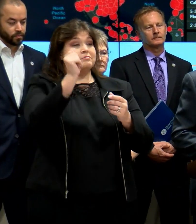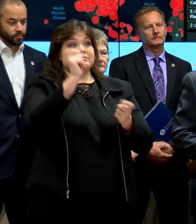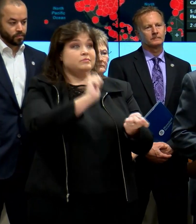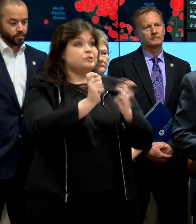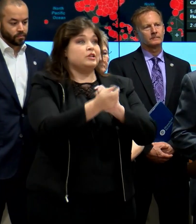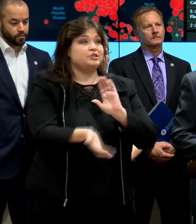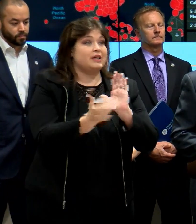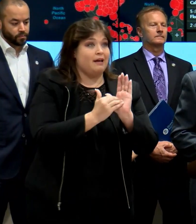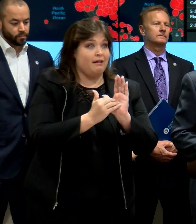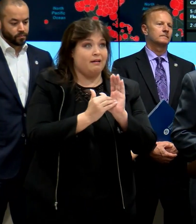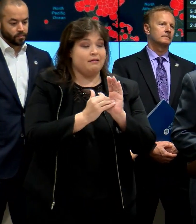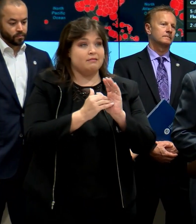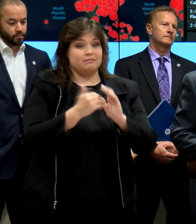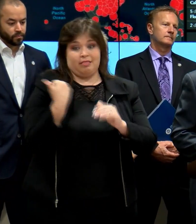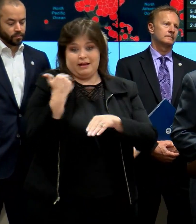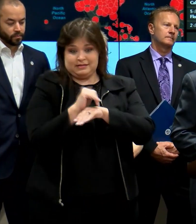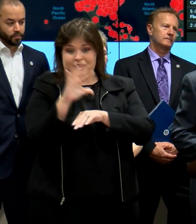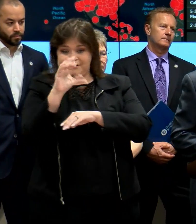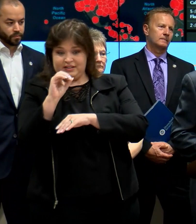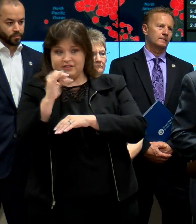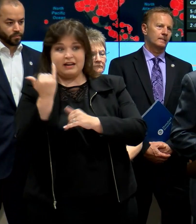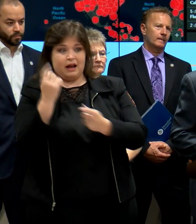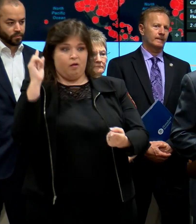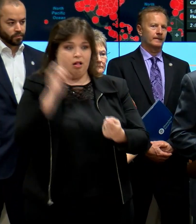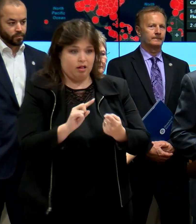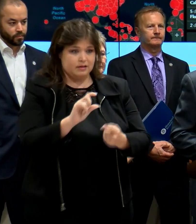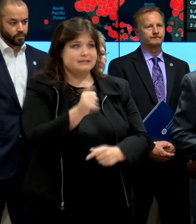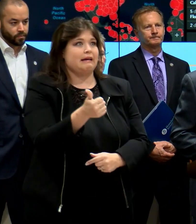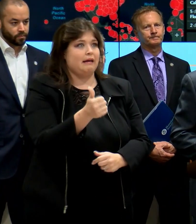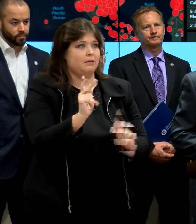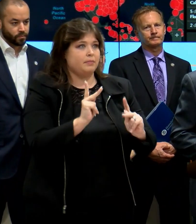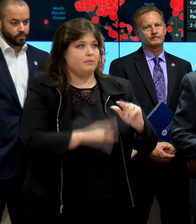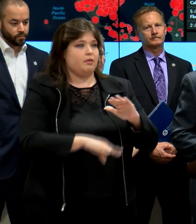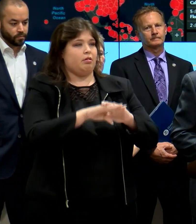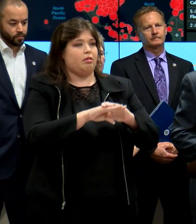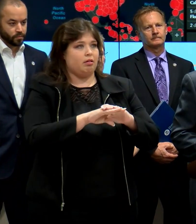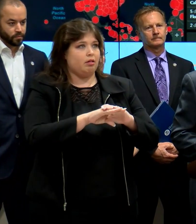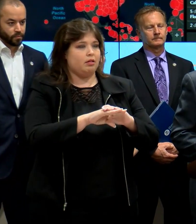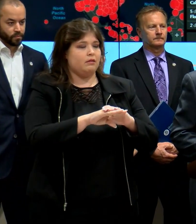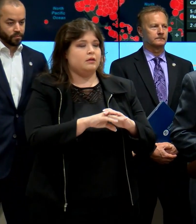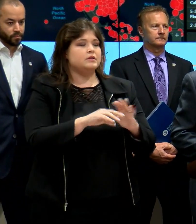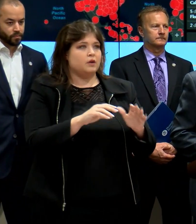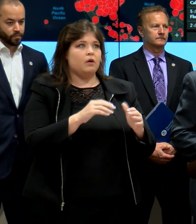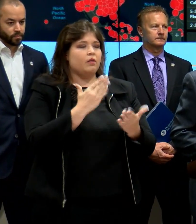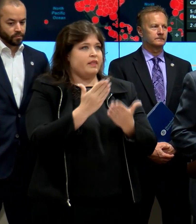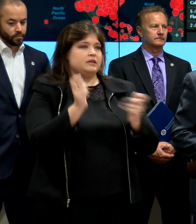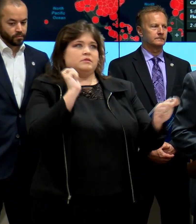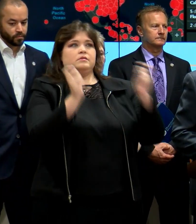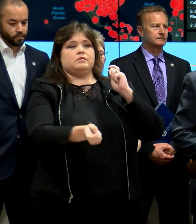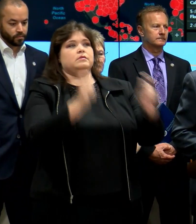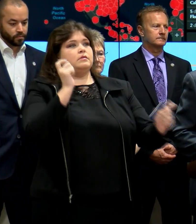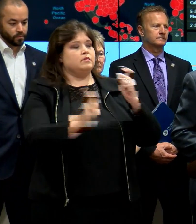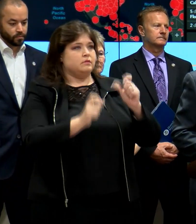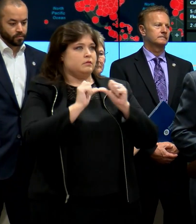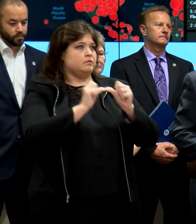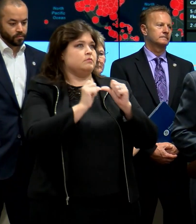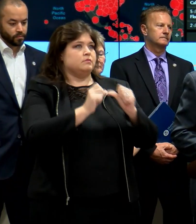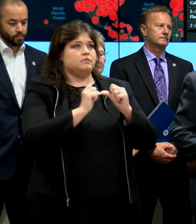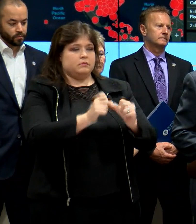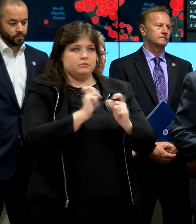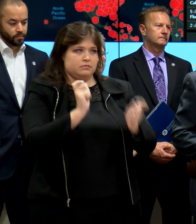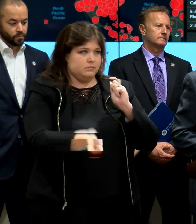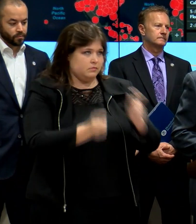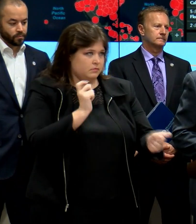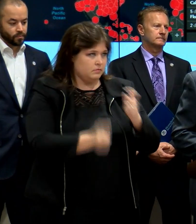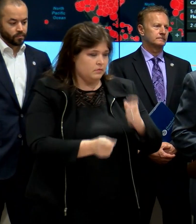shifted from 50 down to 10. So things are very fluid and things are constantly changing. I will tell you that as it